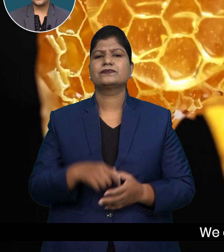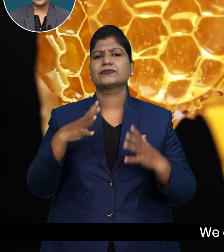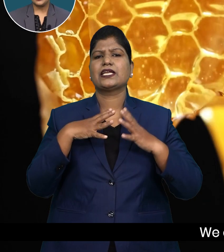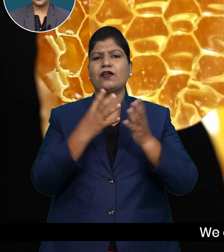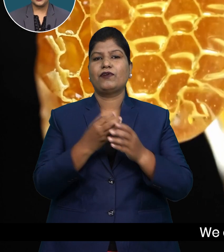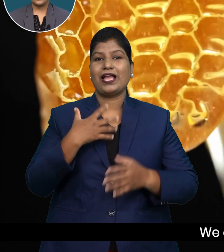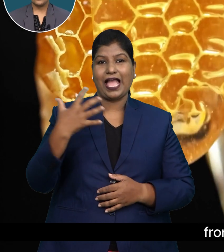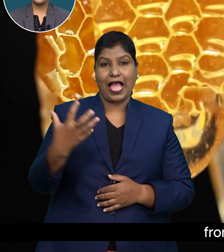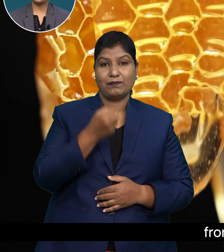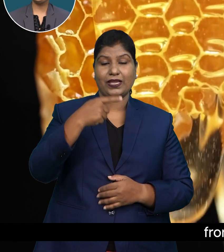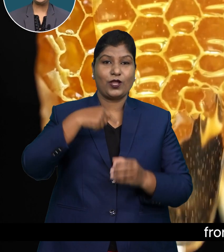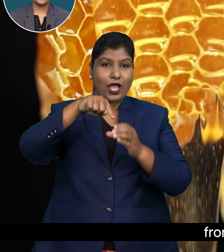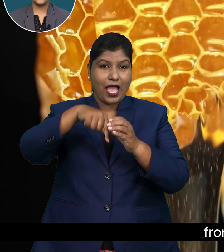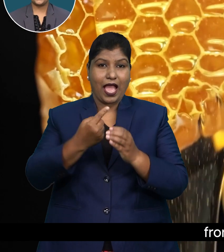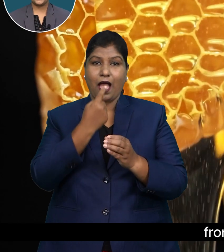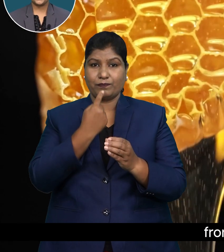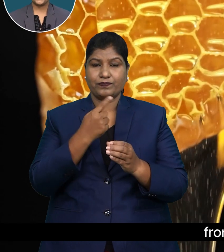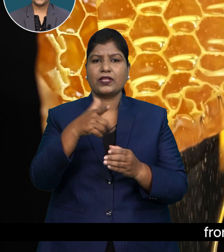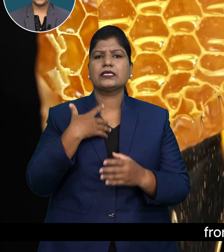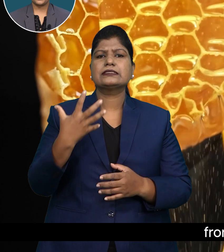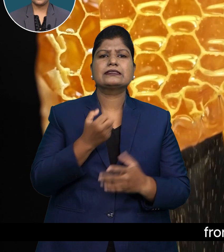We obtain honey from a beehive.